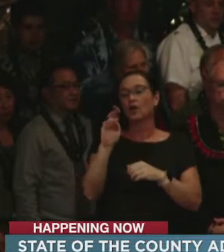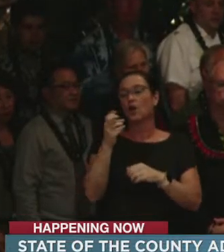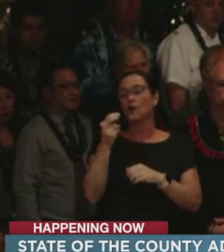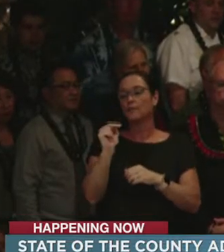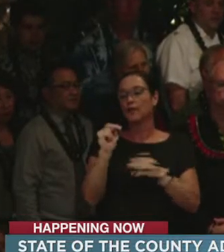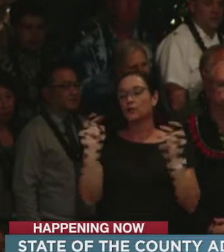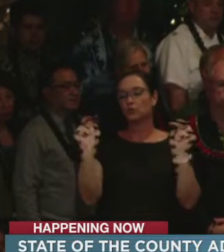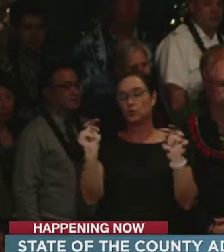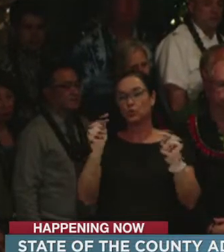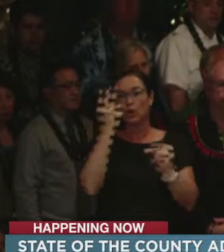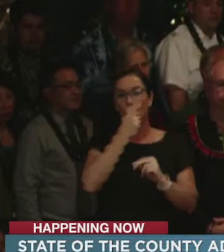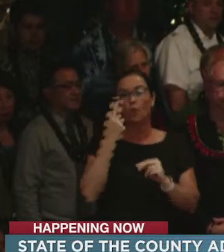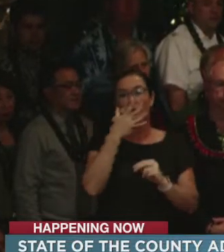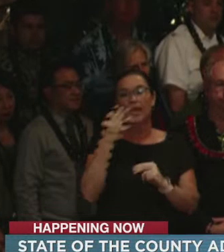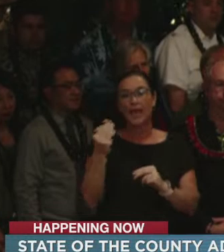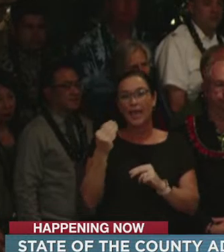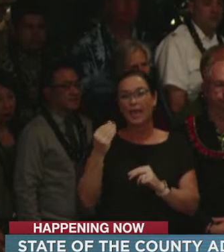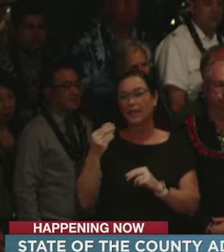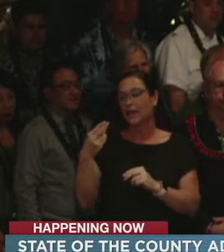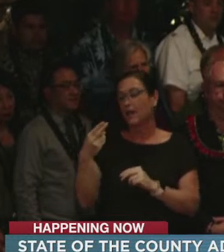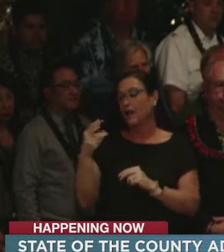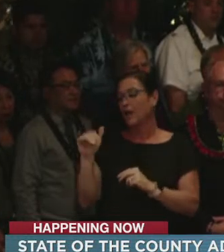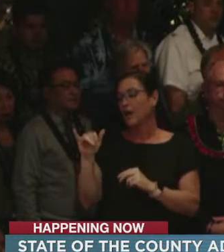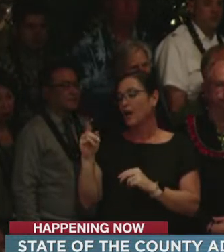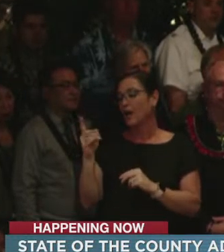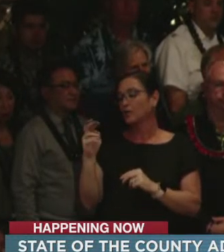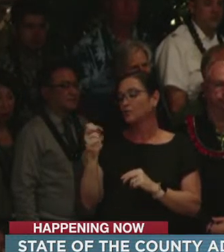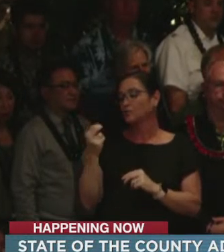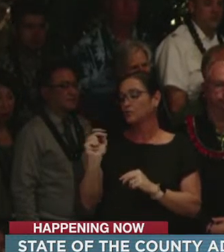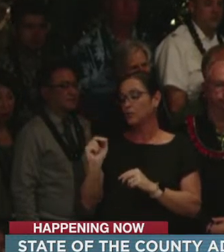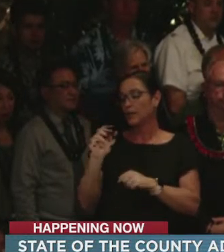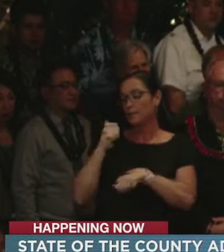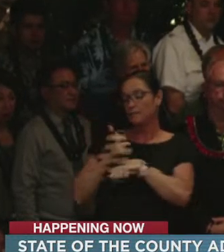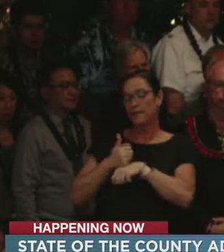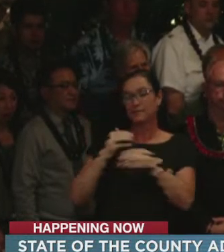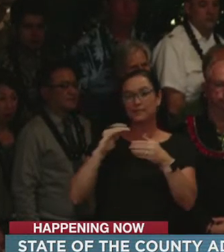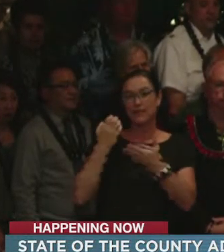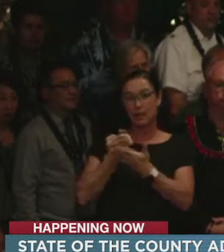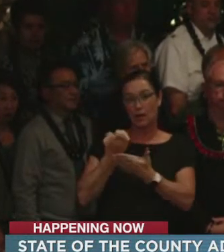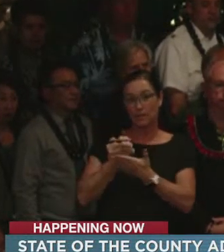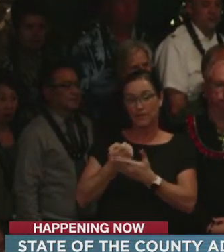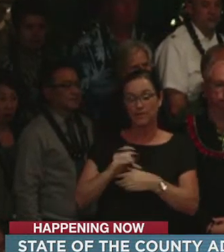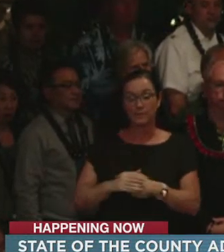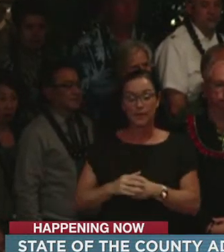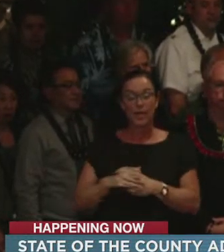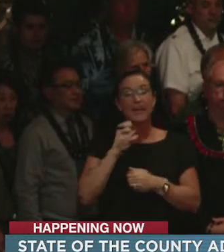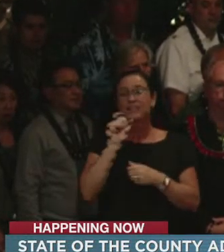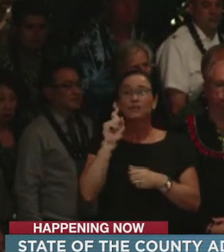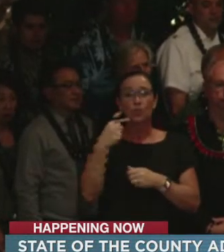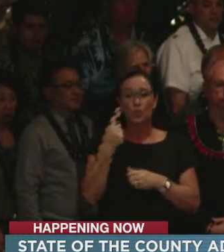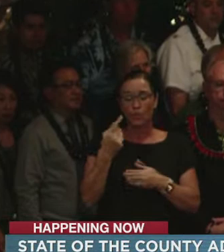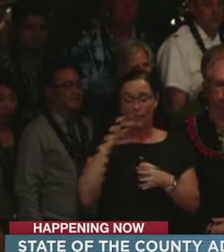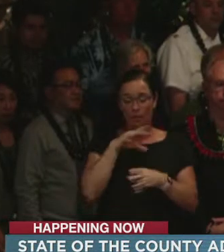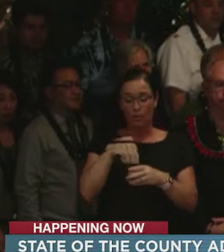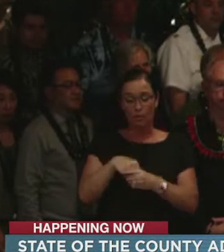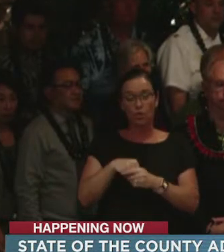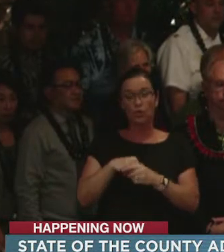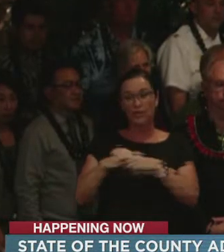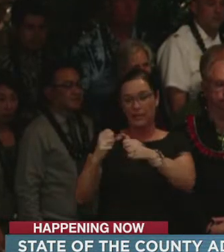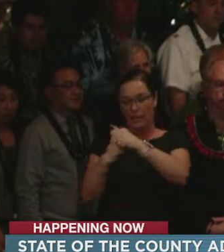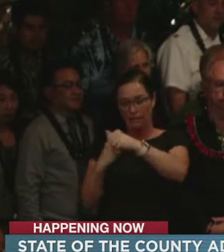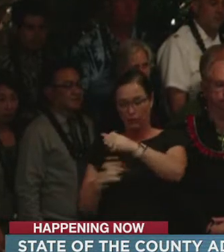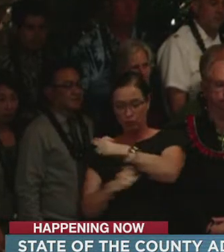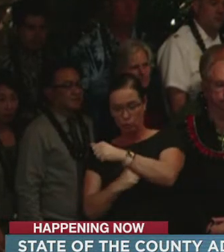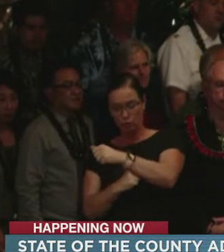potential hydrogen-based economy. The conversion to clean energy doesn't only include the infrastructure,